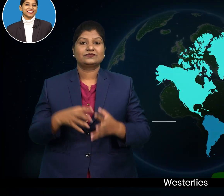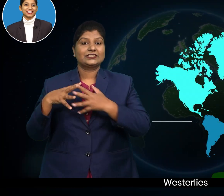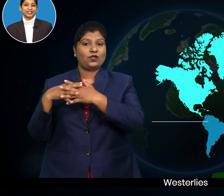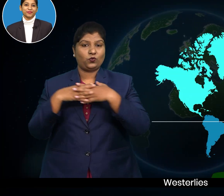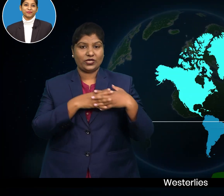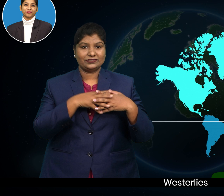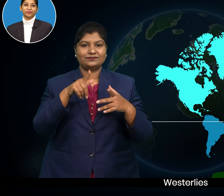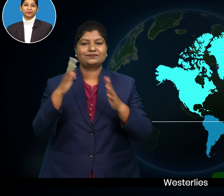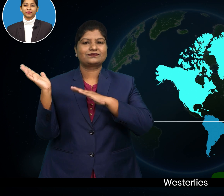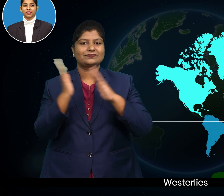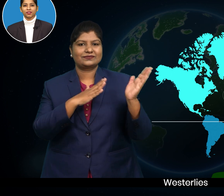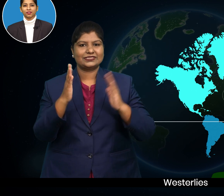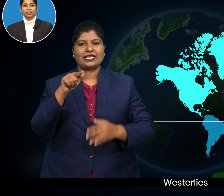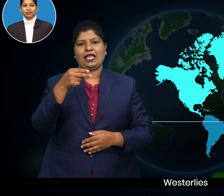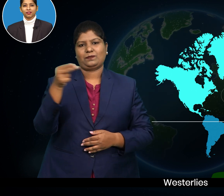Westerlies.